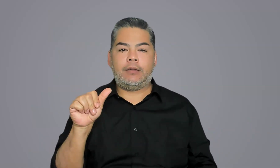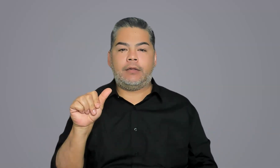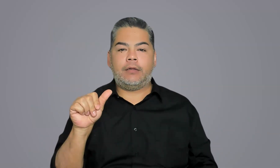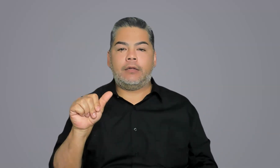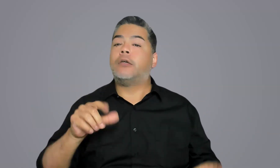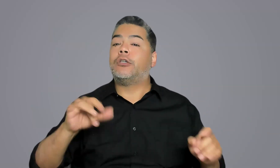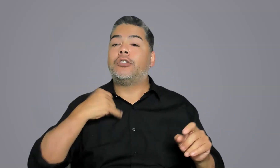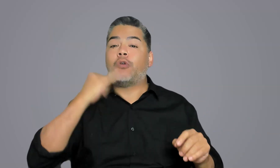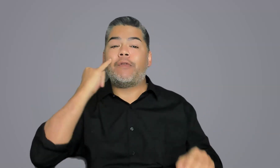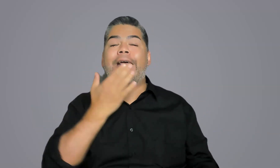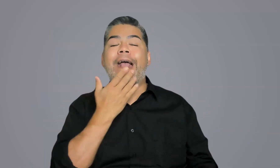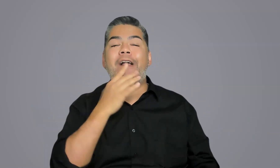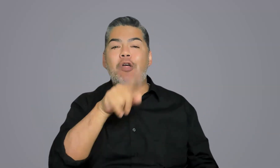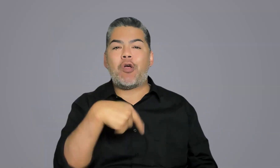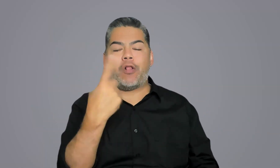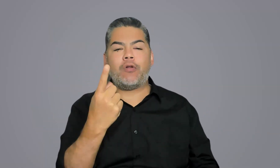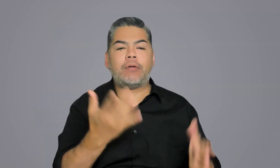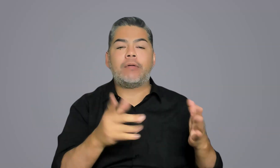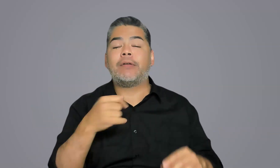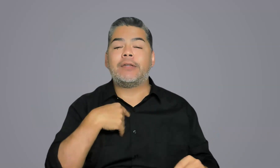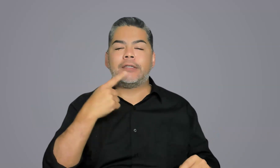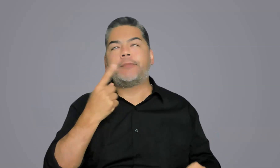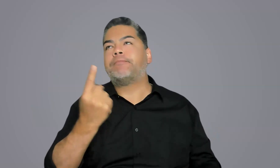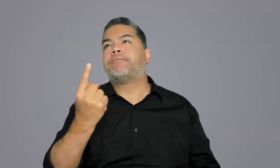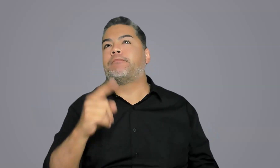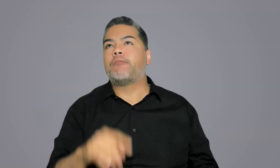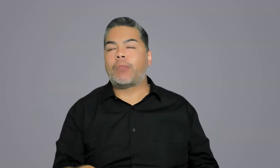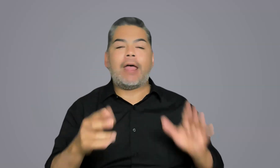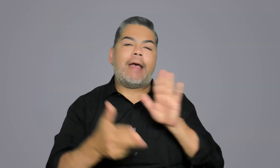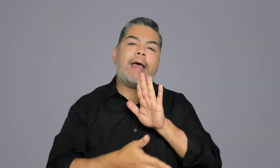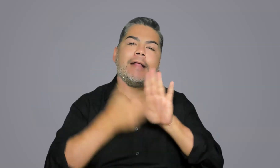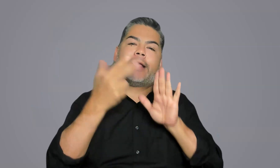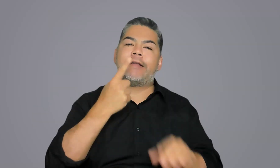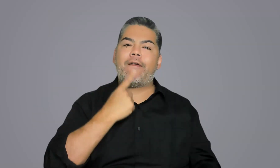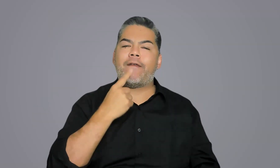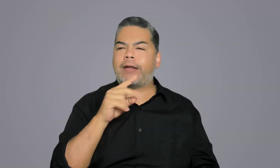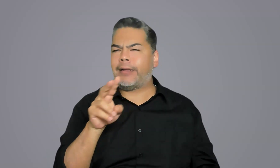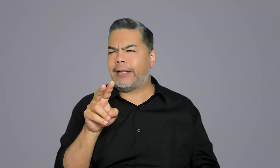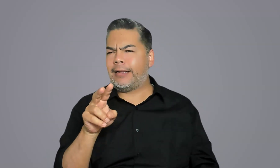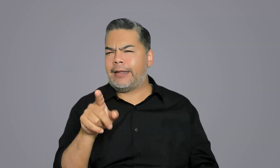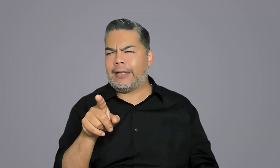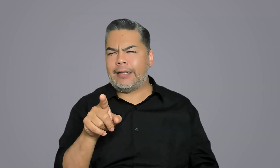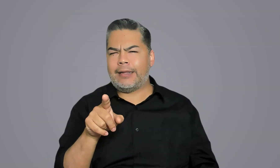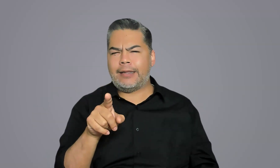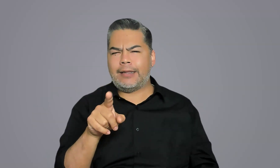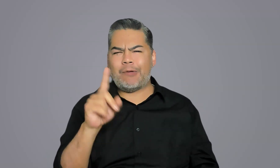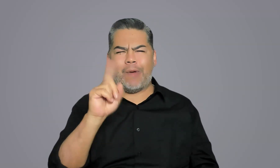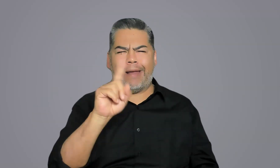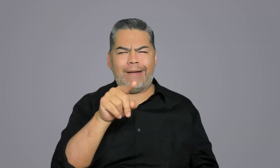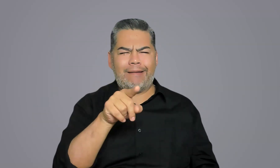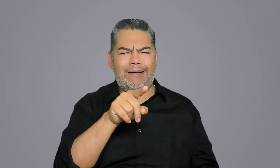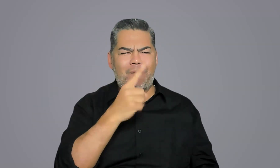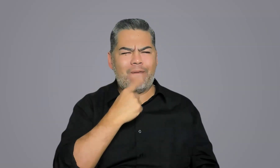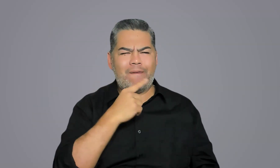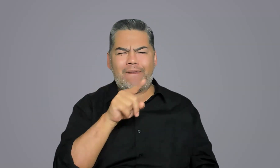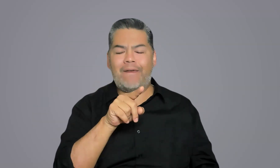alone, I might say if you say something like highlighted in red is, not everyone's going to know what that is or where it is on the slide.